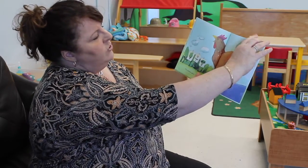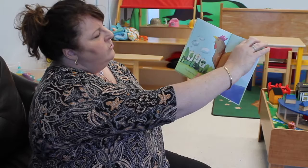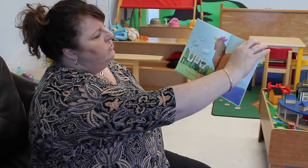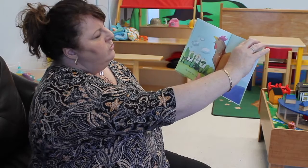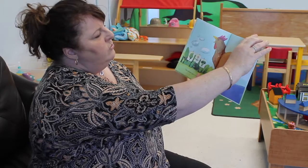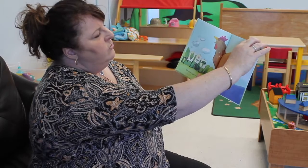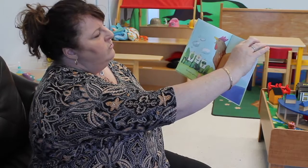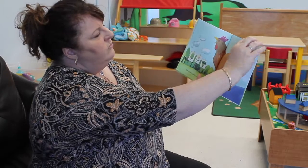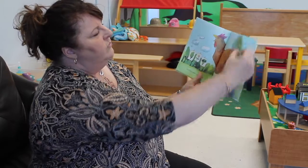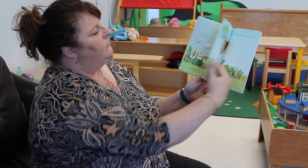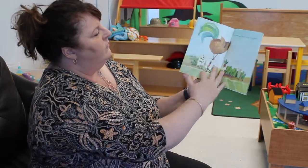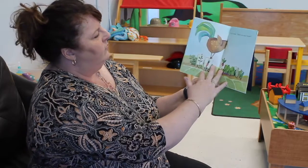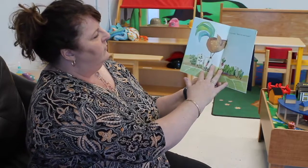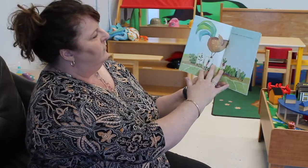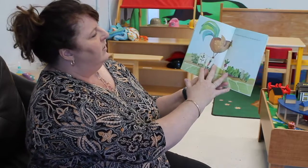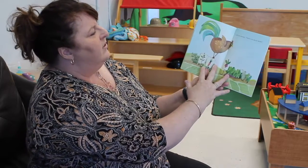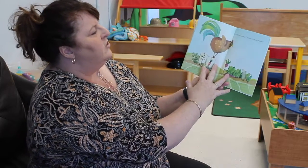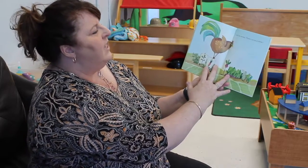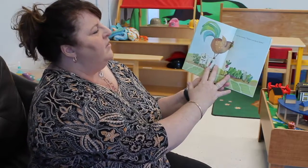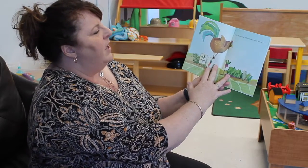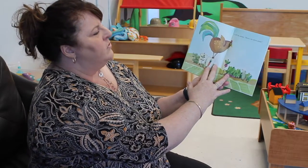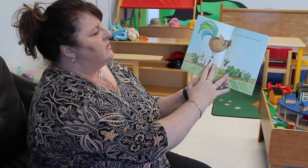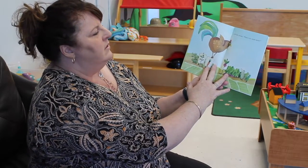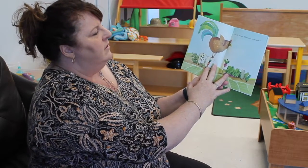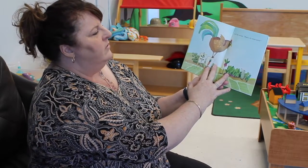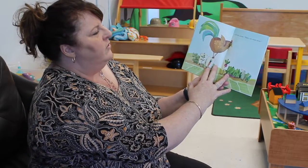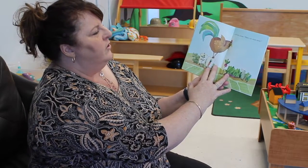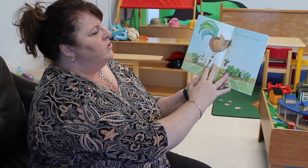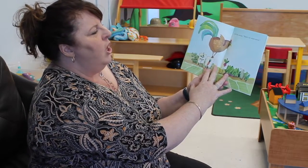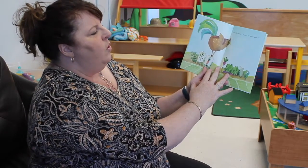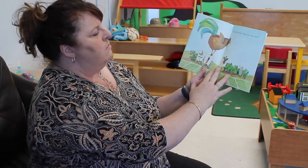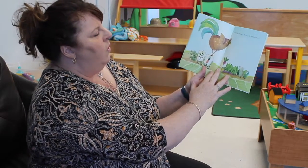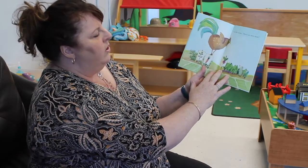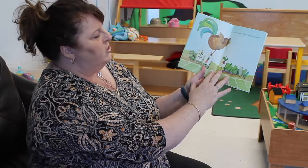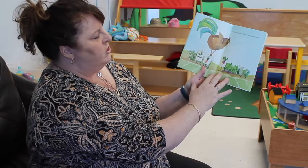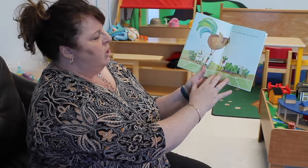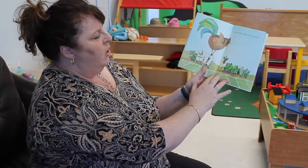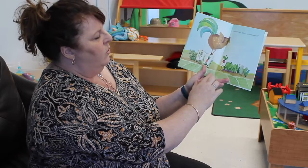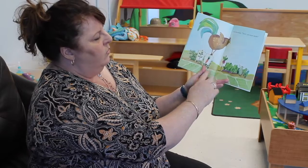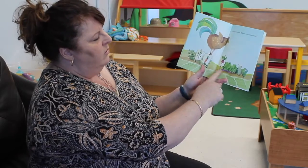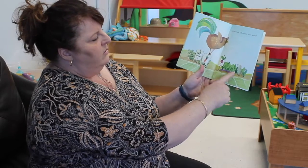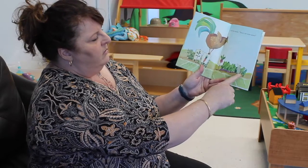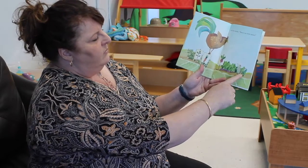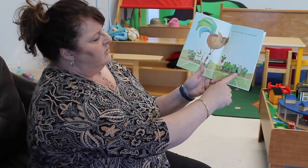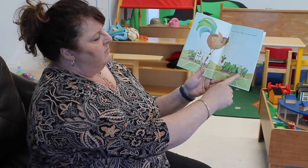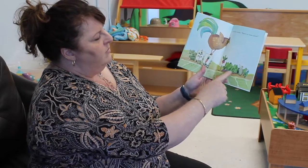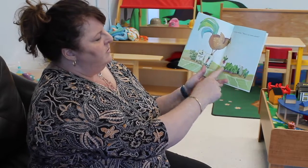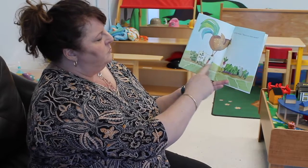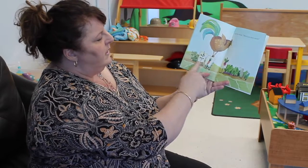cock-a-doodle-doo. To tell the mouse, there's no more snow. There's the mouse, he's planting